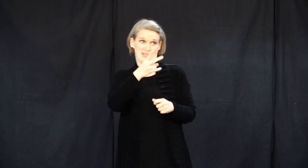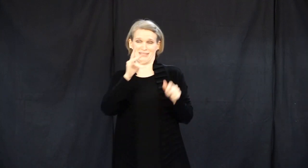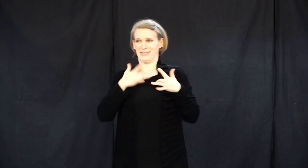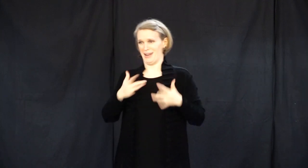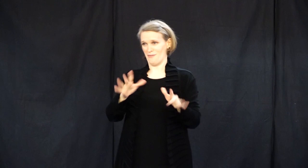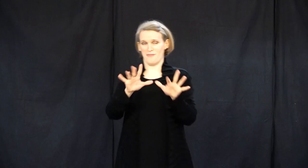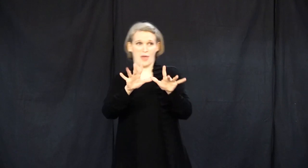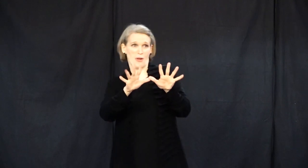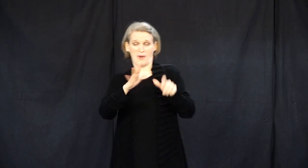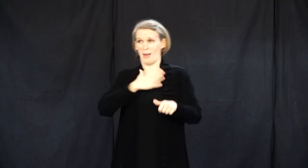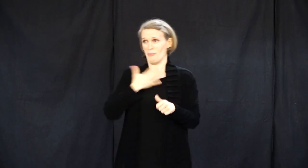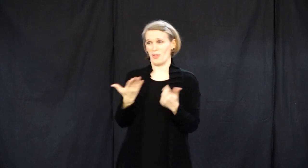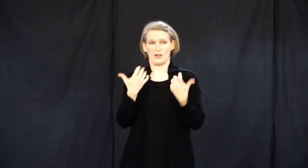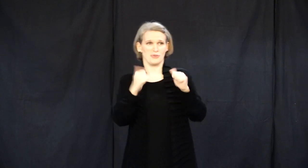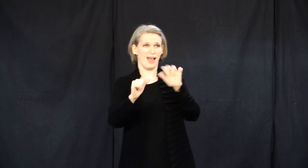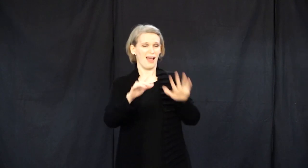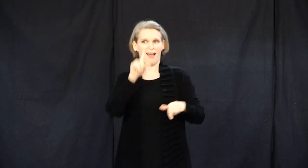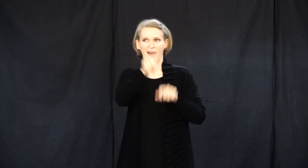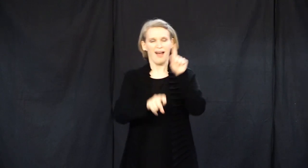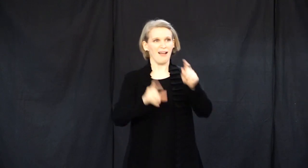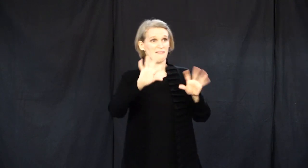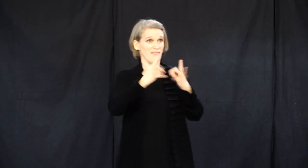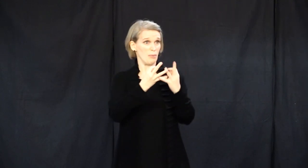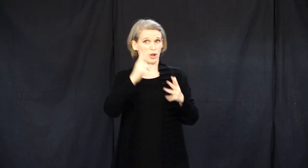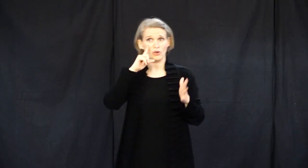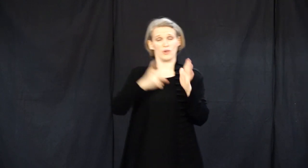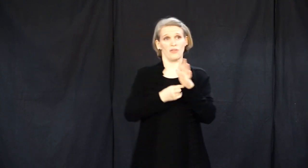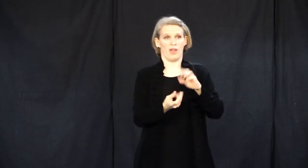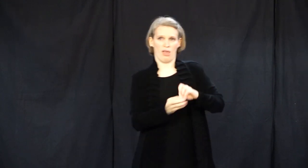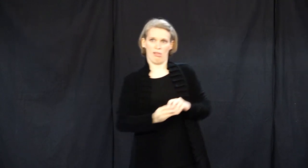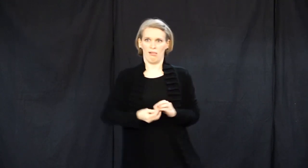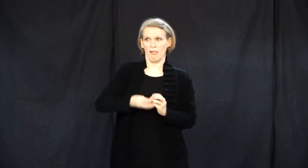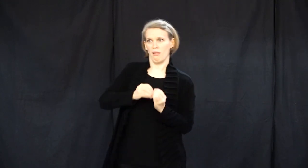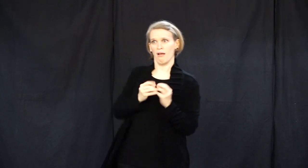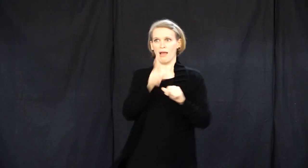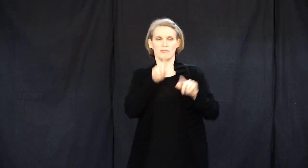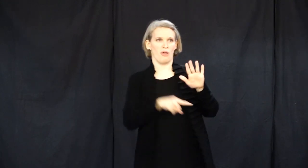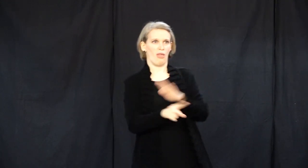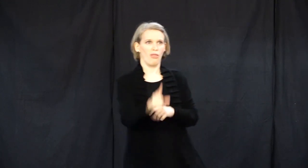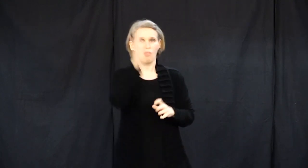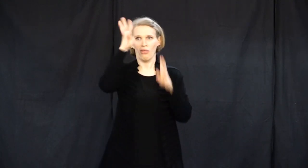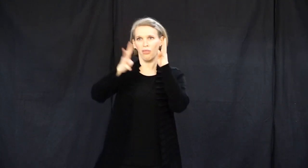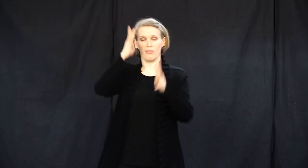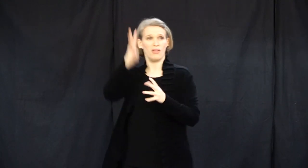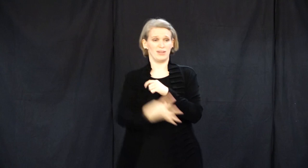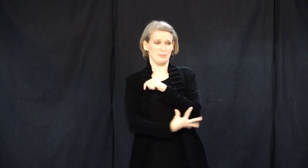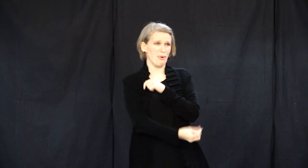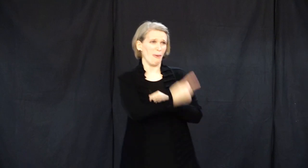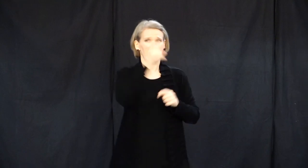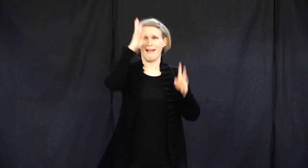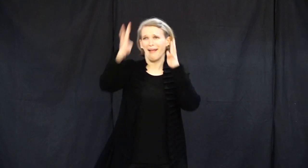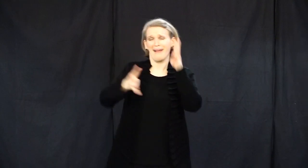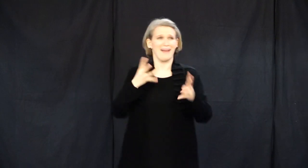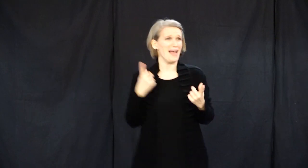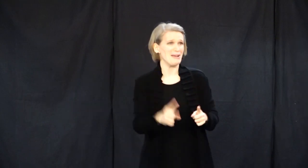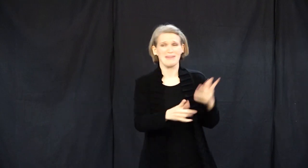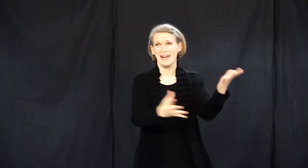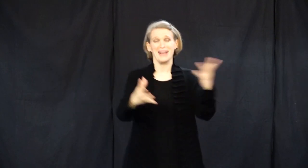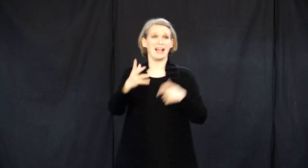I'ma give it a chance. I asked about his family, did you see his answer? His hands started fidgeting, he looked askance. He's penniless, he's flat. flying by the seat of his pants. Handsome